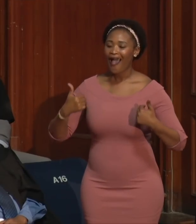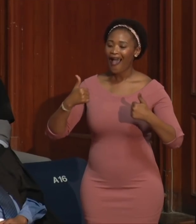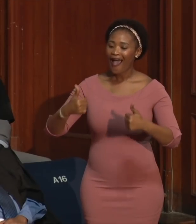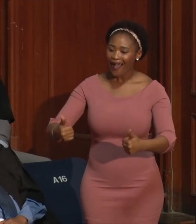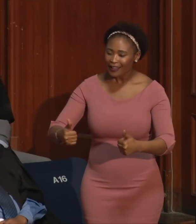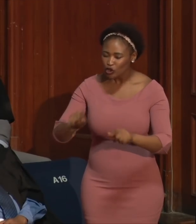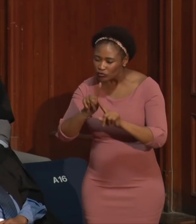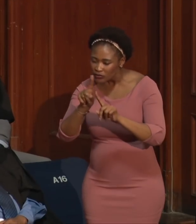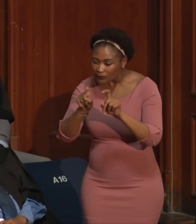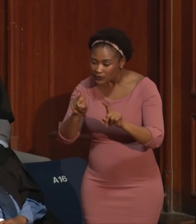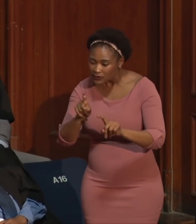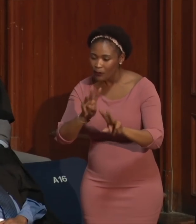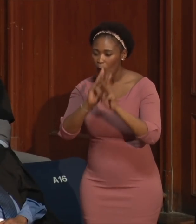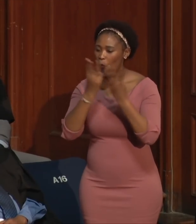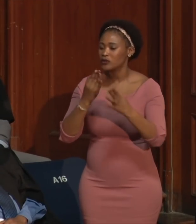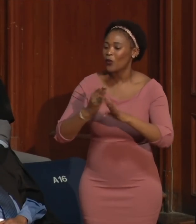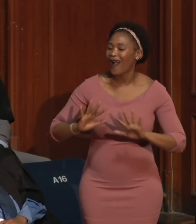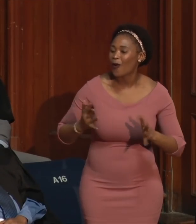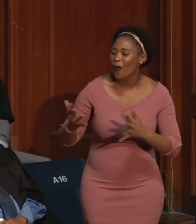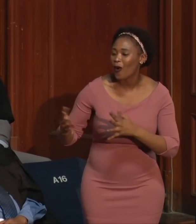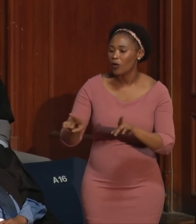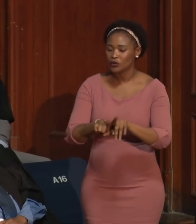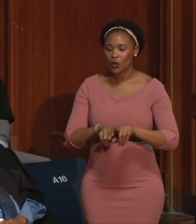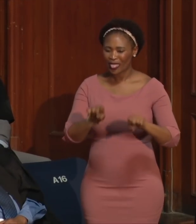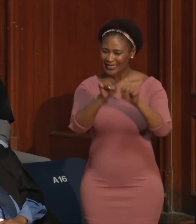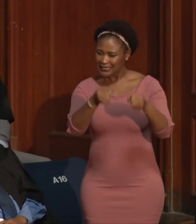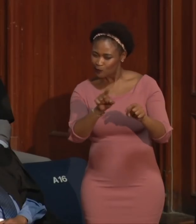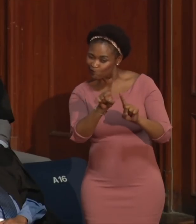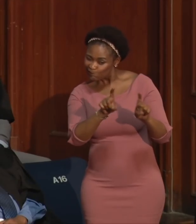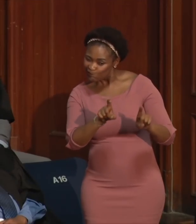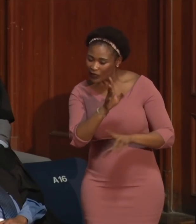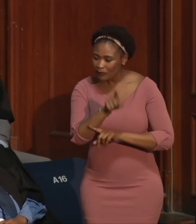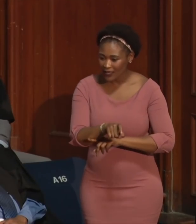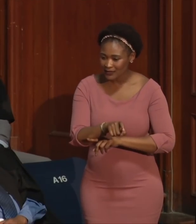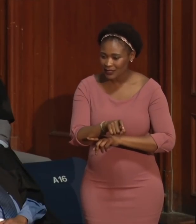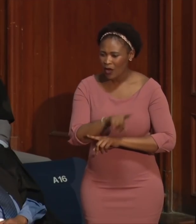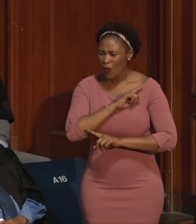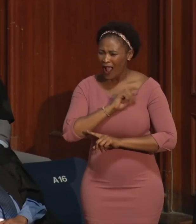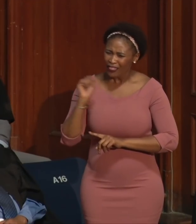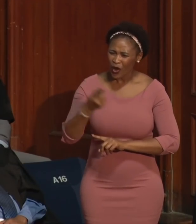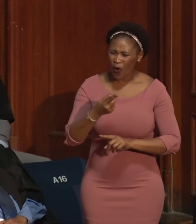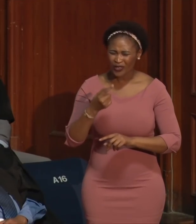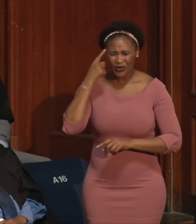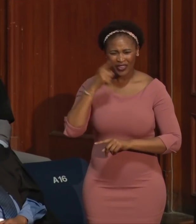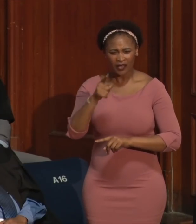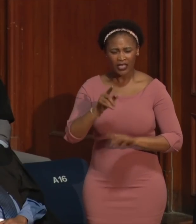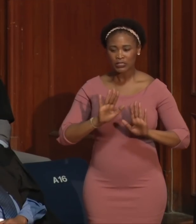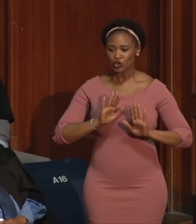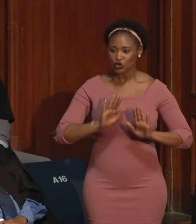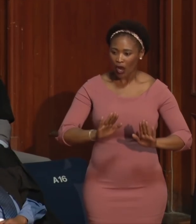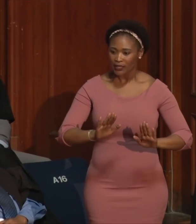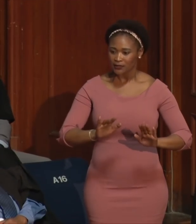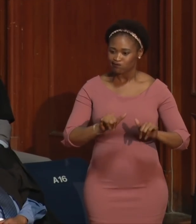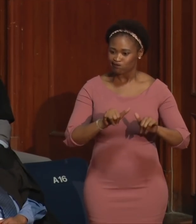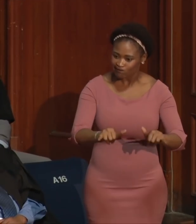skepticism about how the world works and the systems that run it. They all seem so solid because we were born into it and it